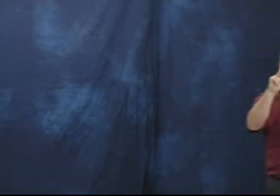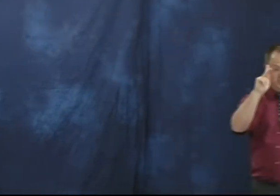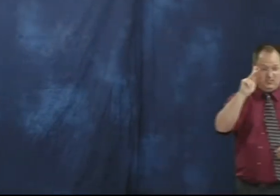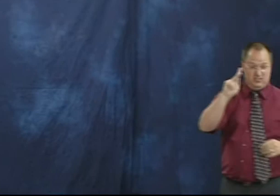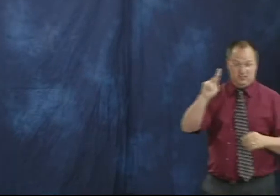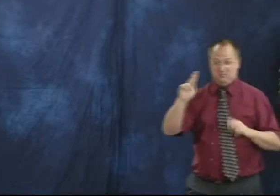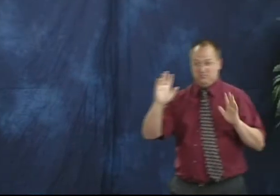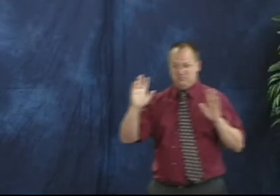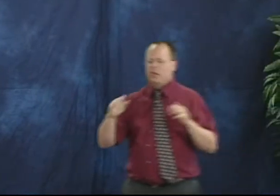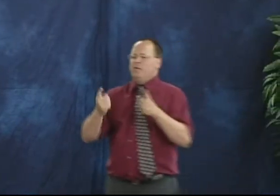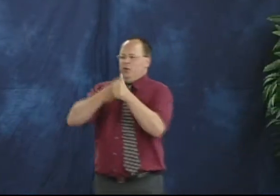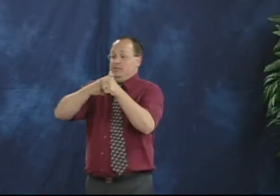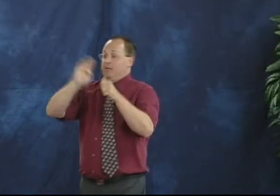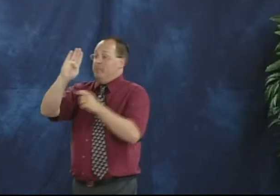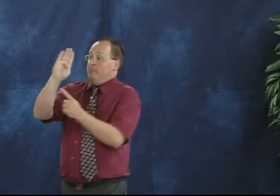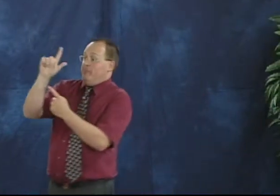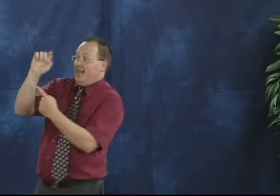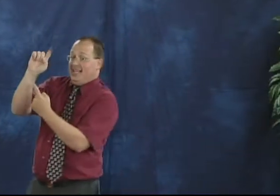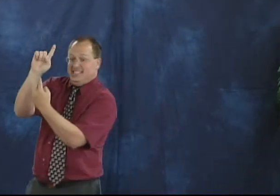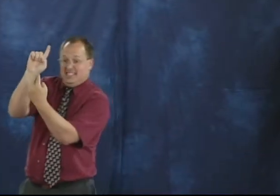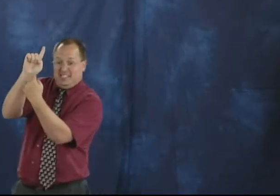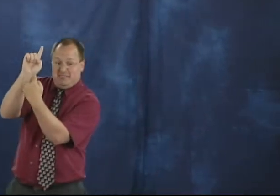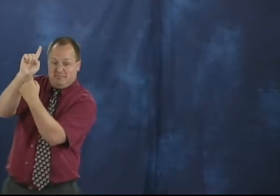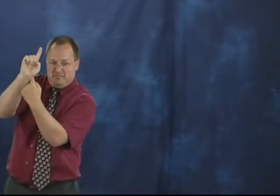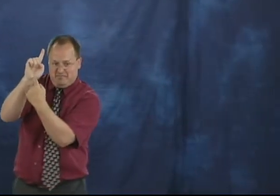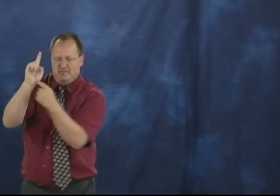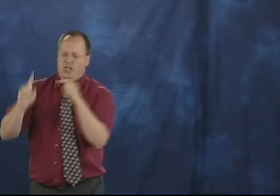heaven. Briefly, we'll look at each one.